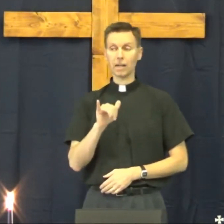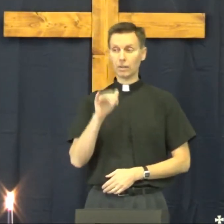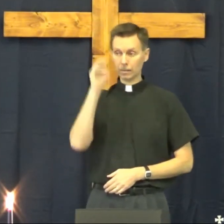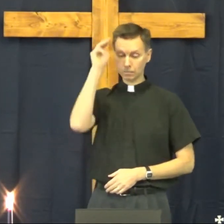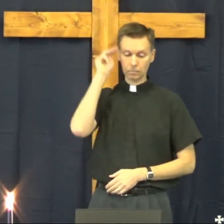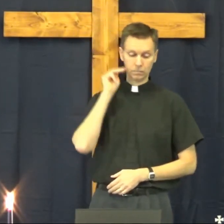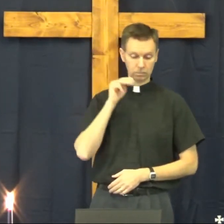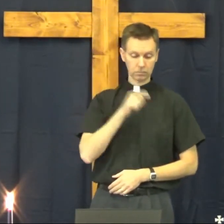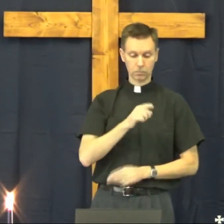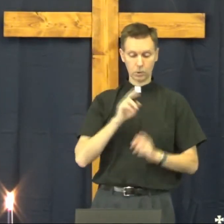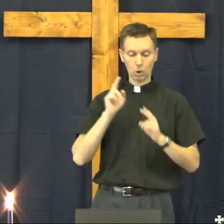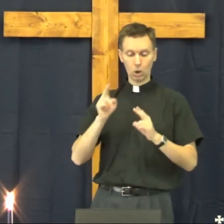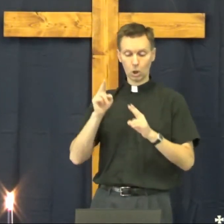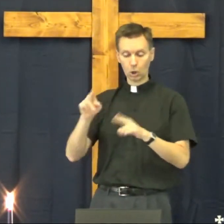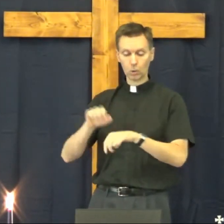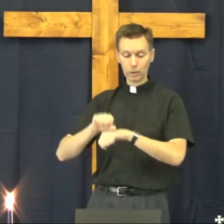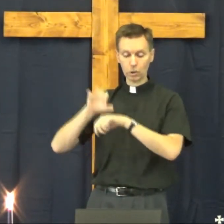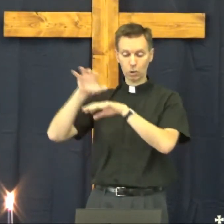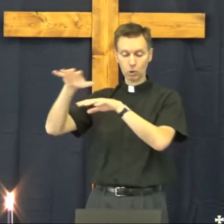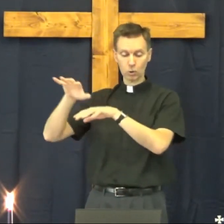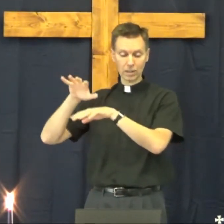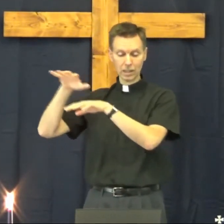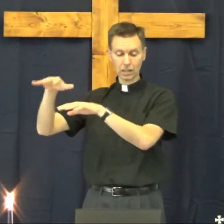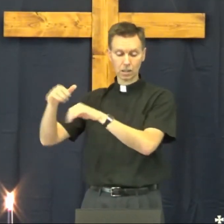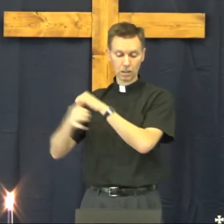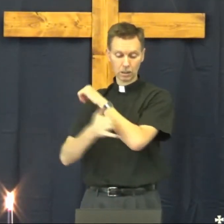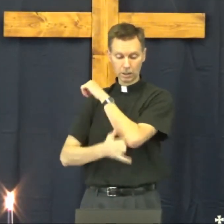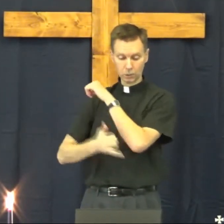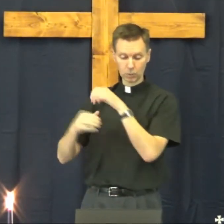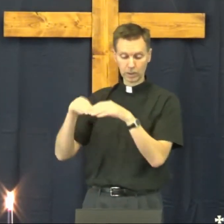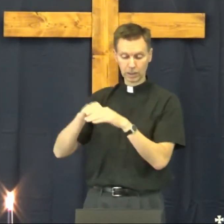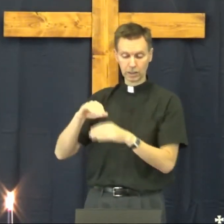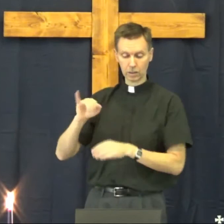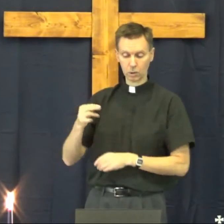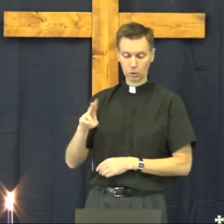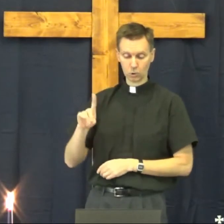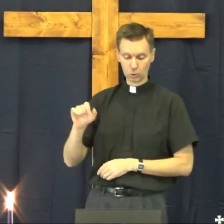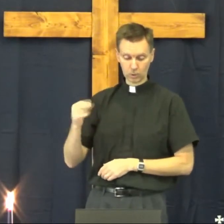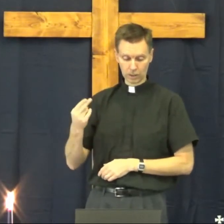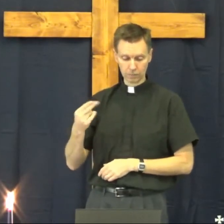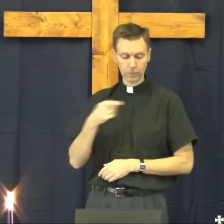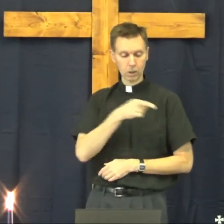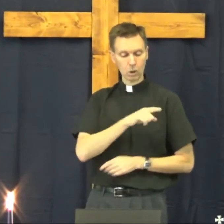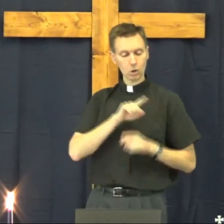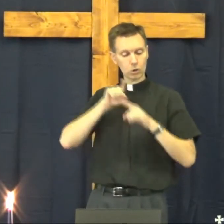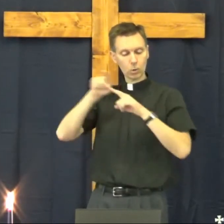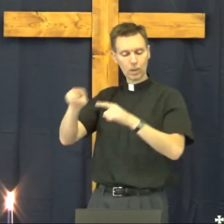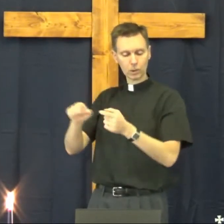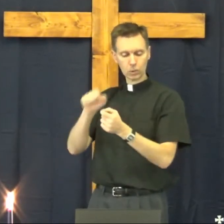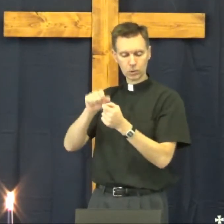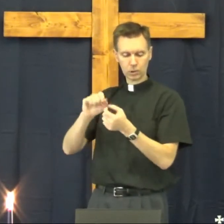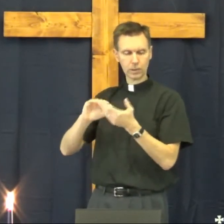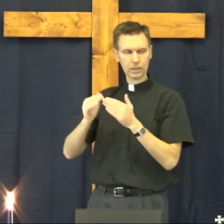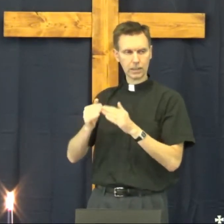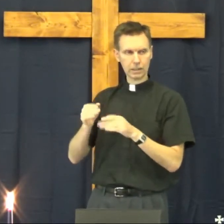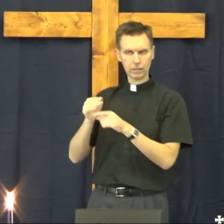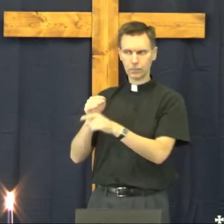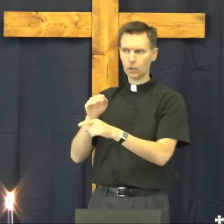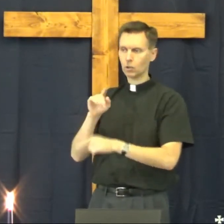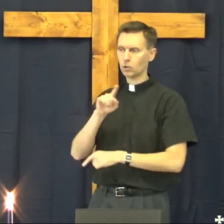Mary hurried to the hill country in Judah. She went to a certain city, to